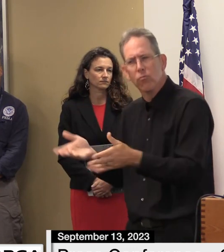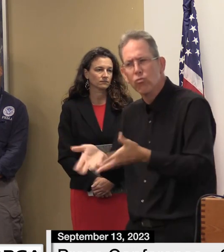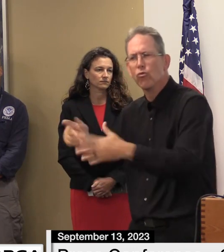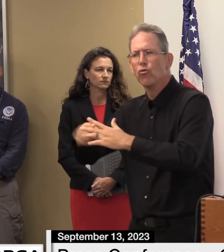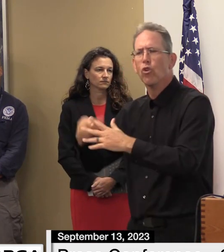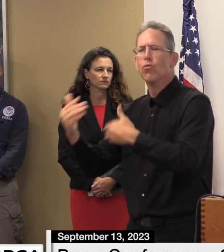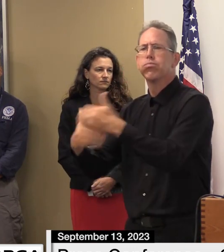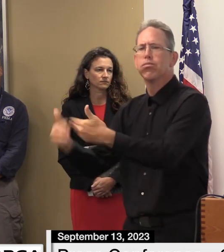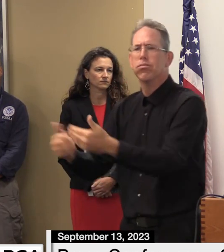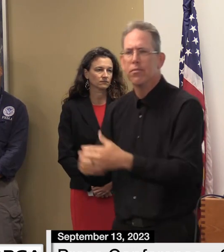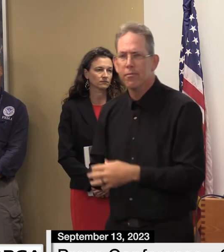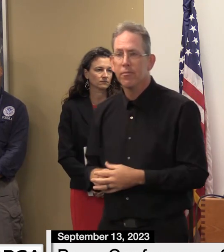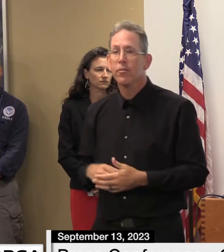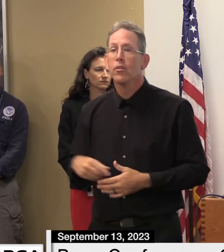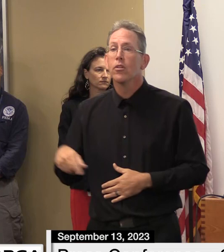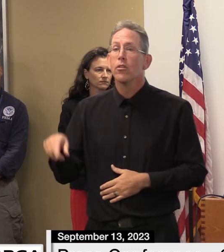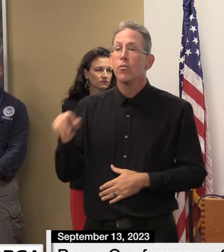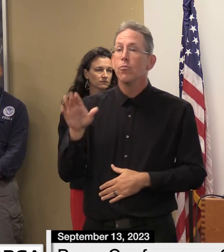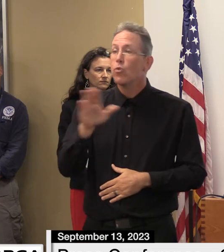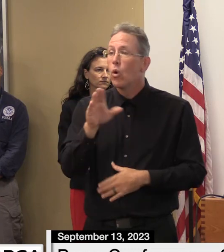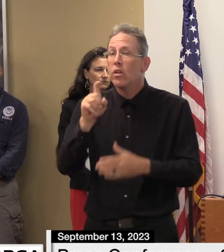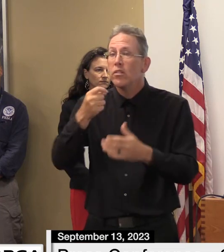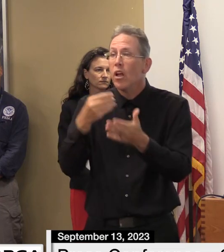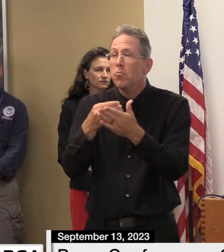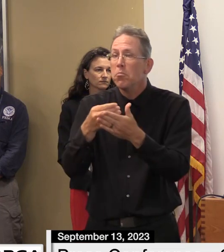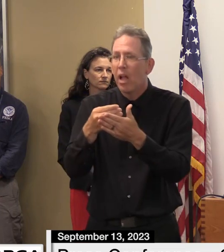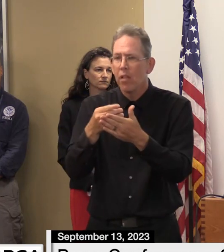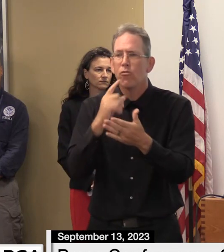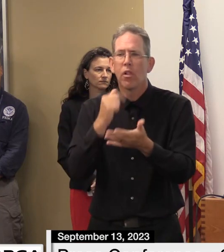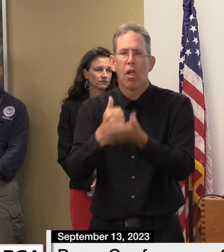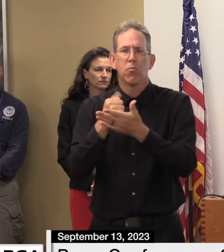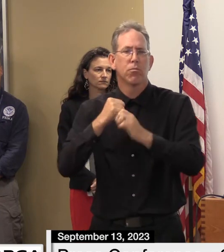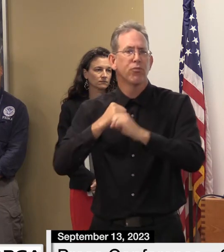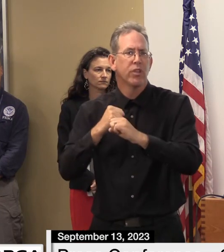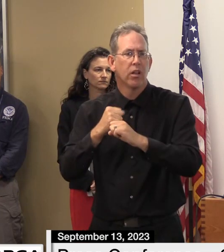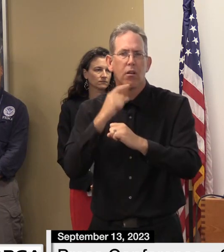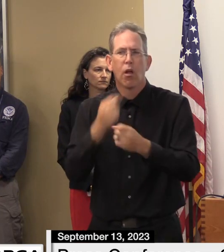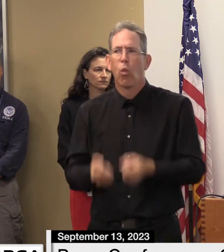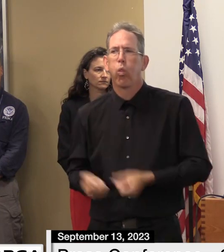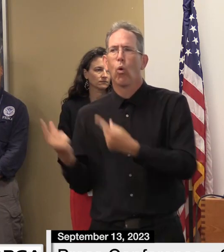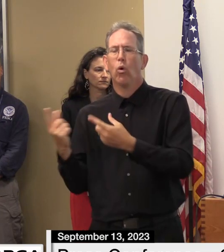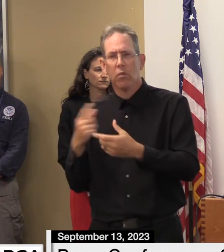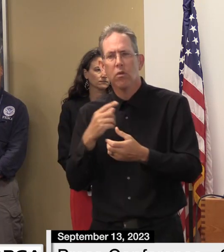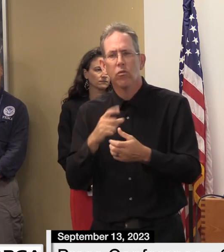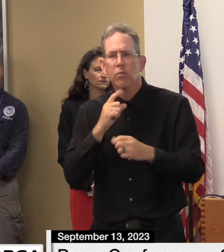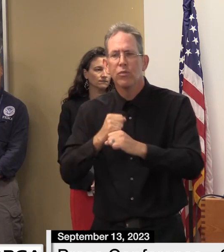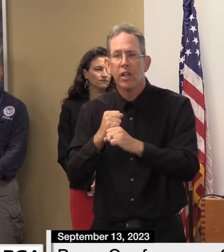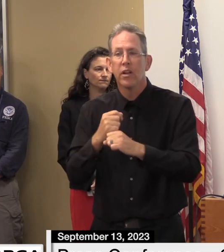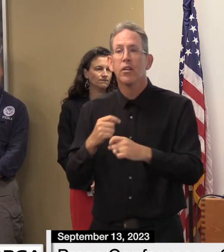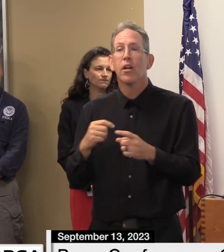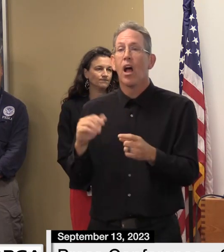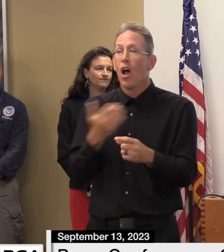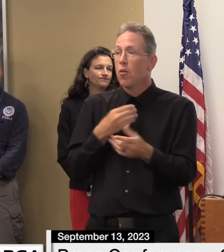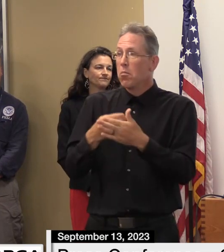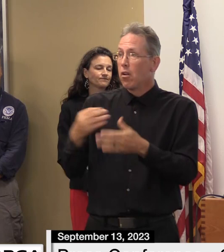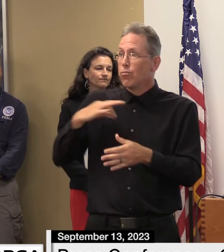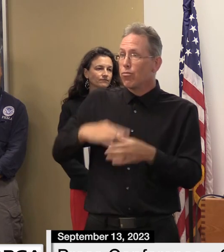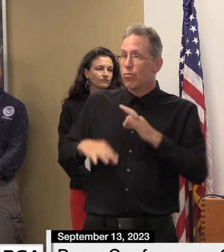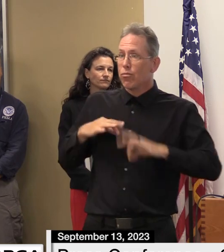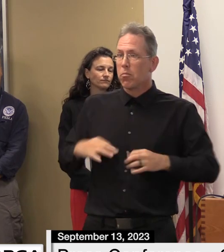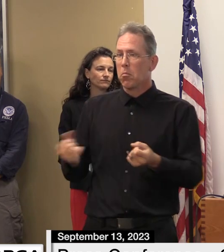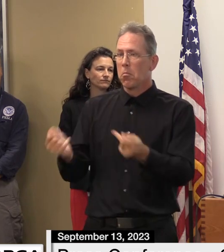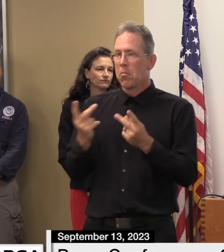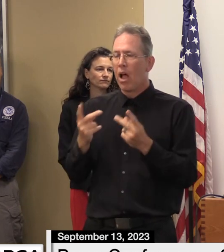rest assured that their tax money will be well protected, while also earning a return and getting the economic impact of